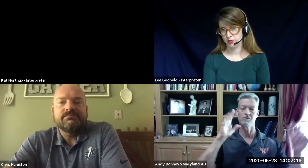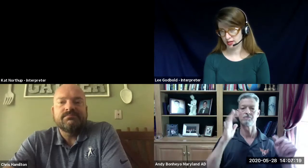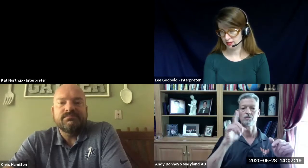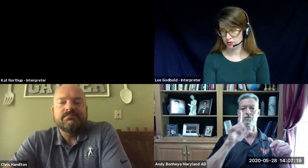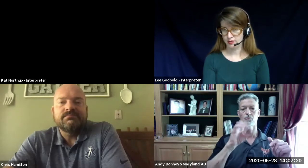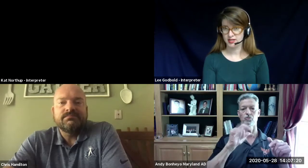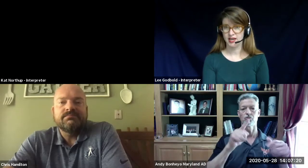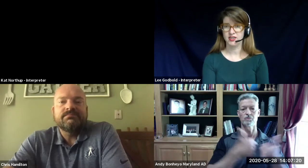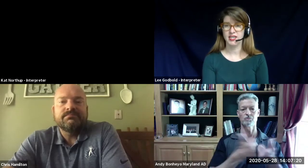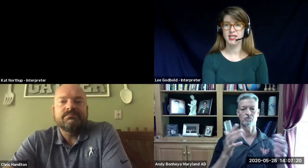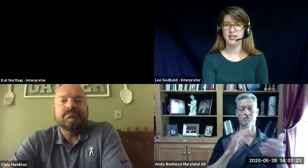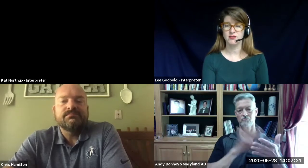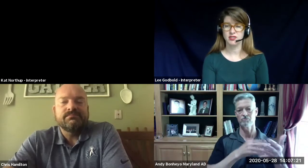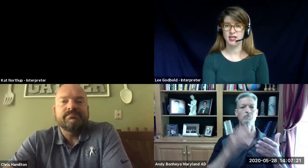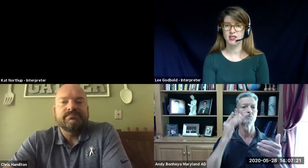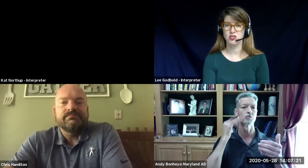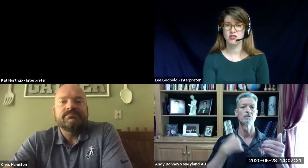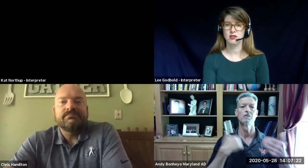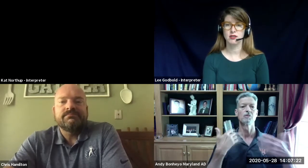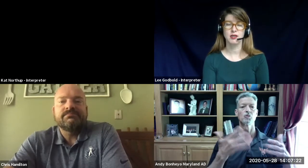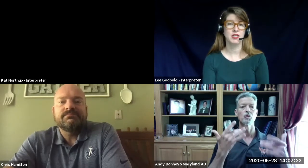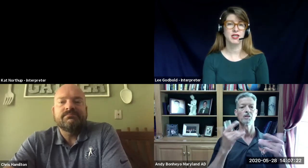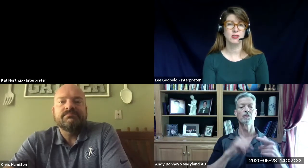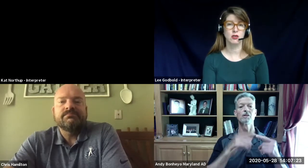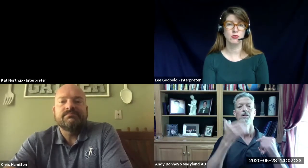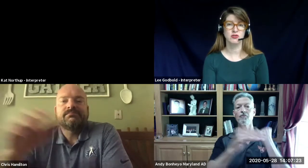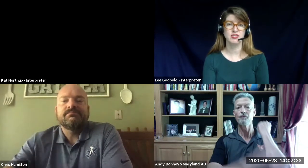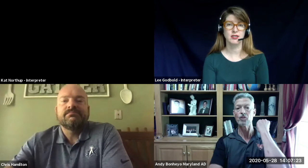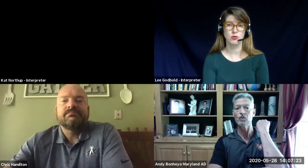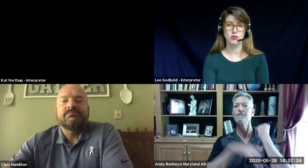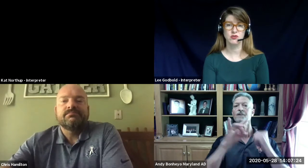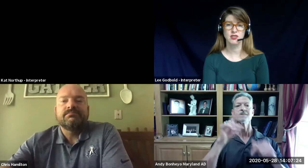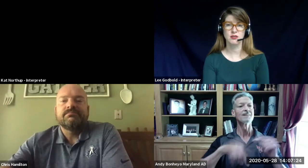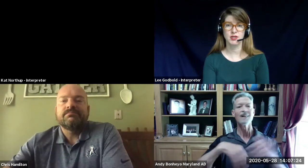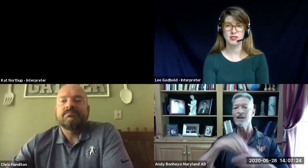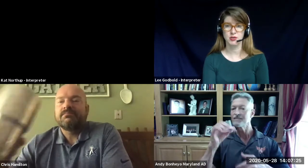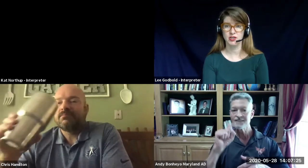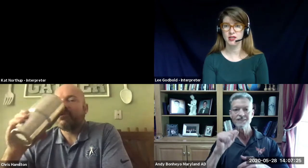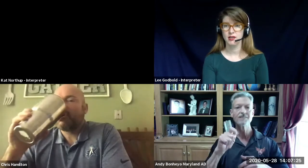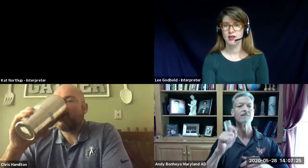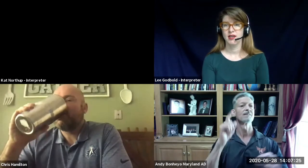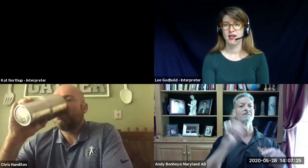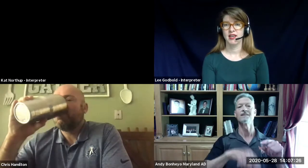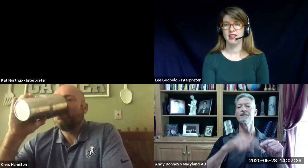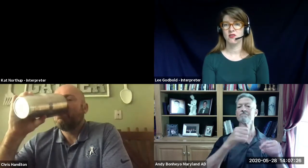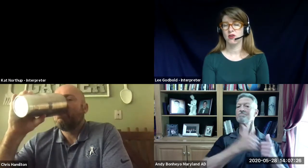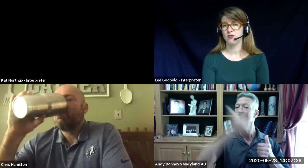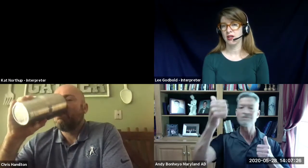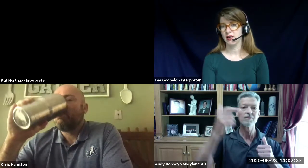that and perhaps not having any out of state and just keeping it as a local schedule. So that is a possibility. And in the fall, if we're unable to go